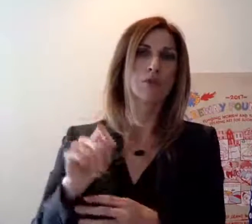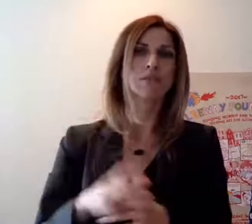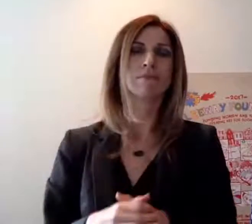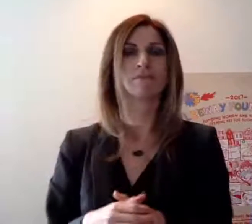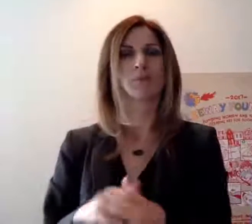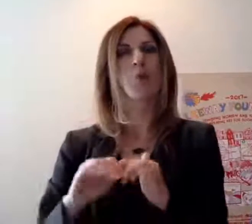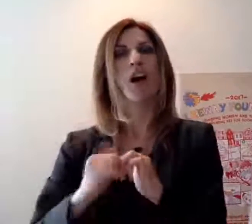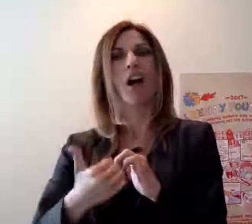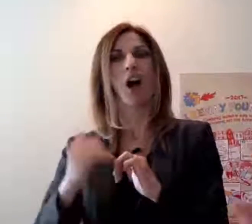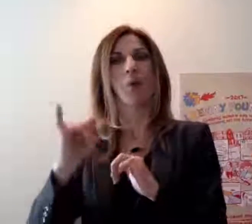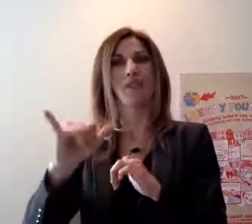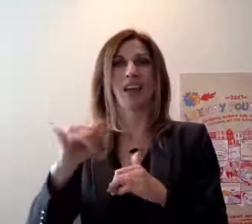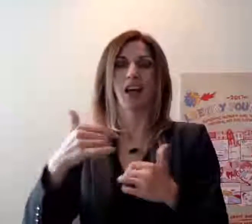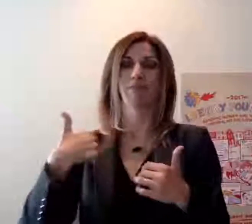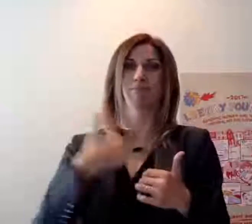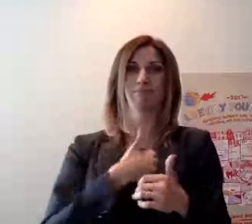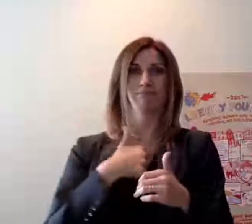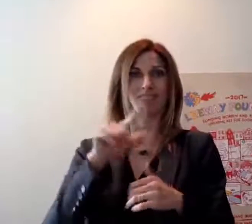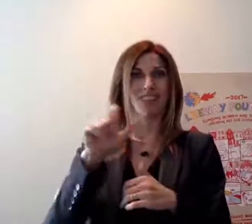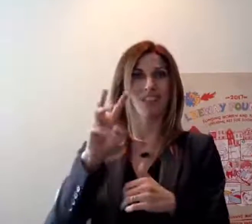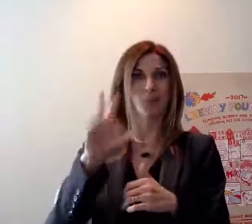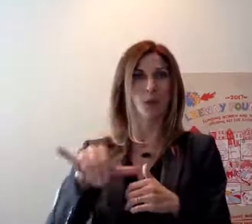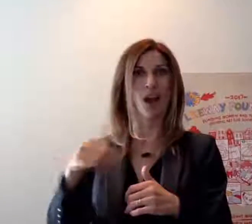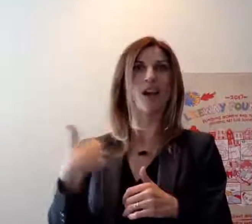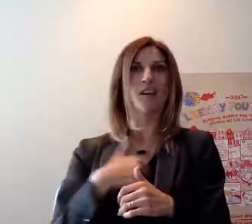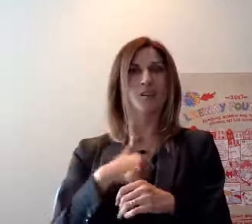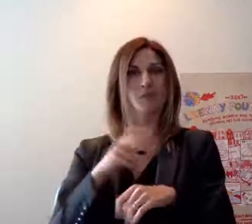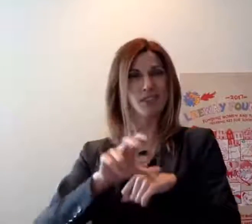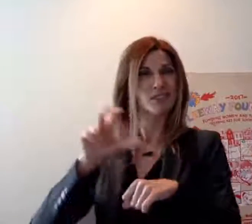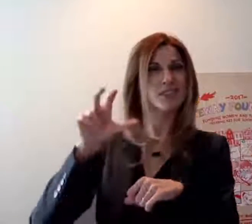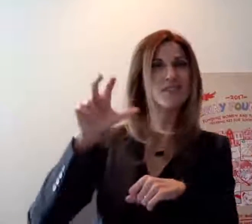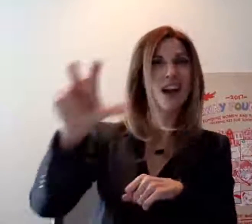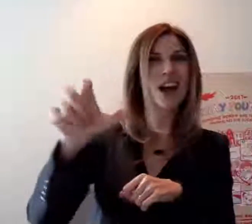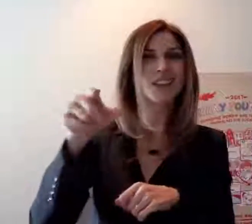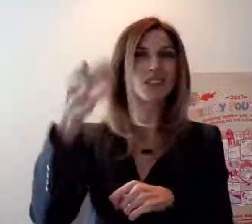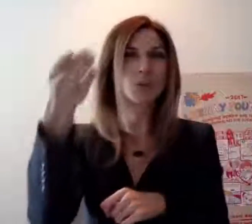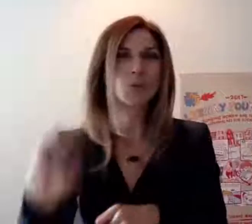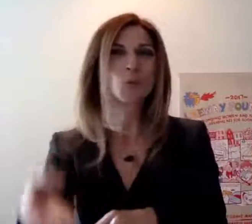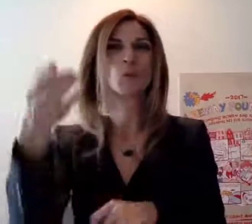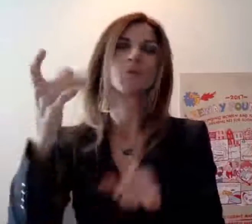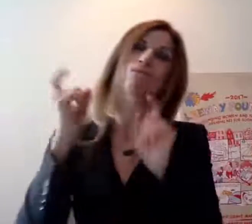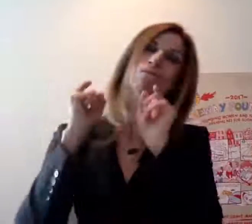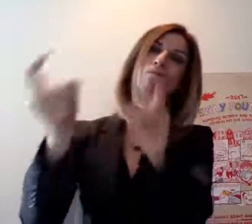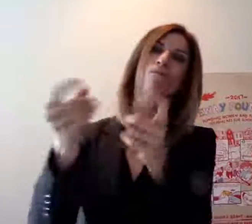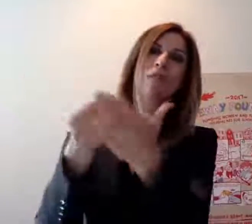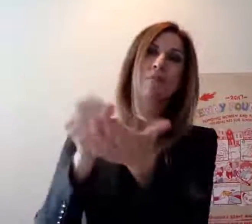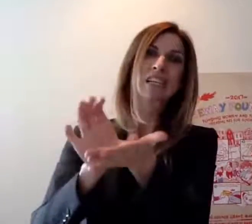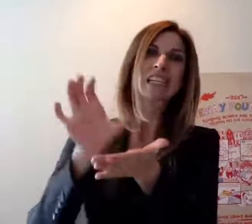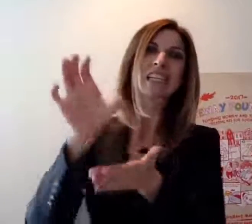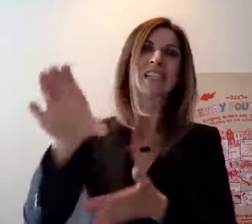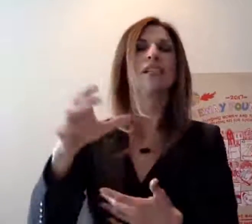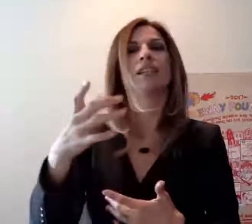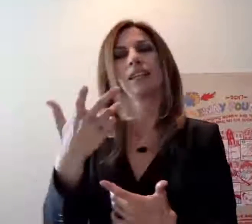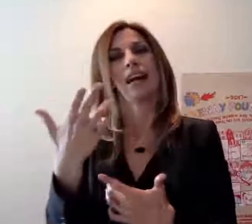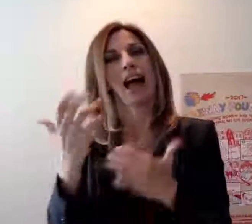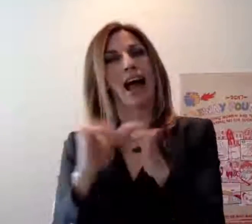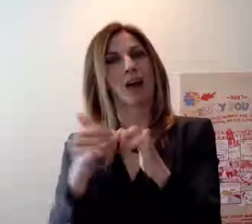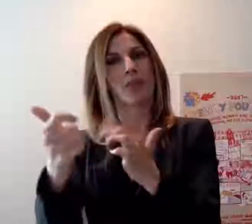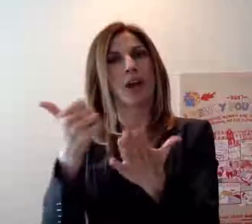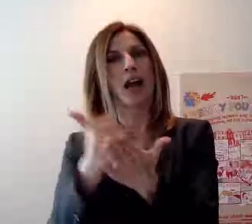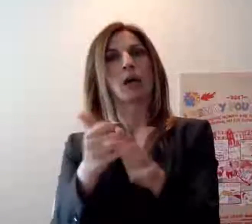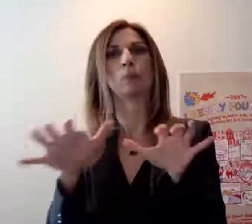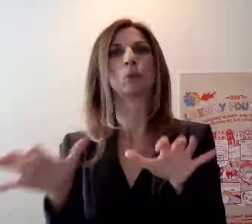is an investment from Leeway through awarding this grant really going to push you forward to be